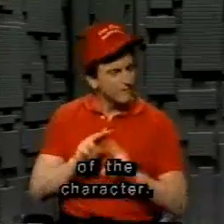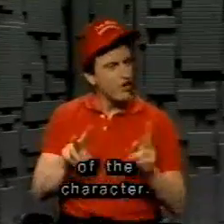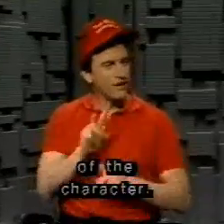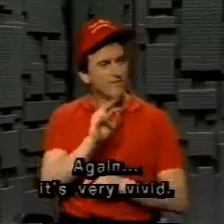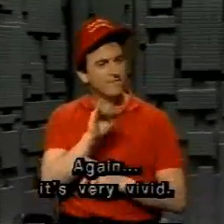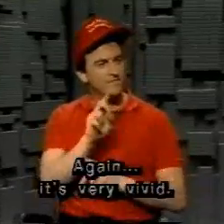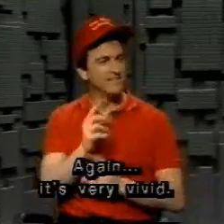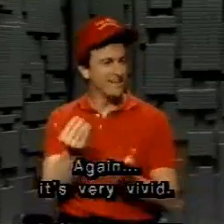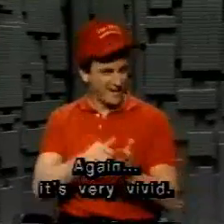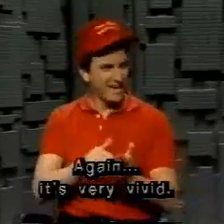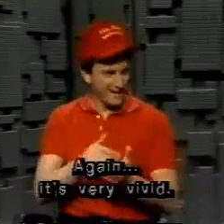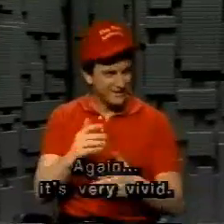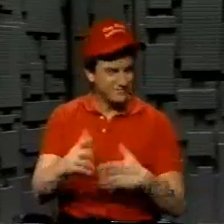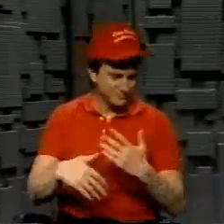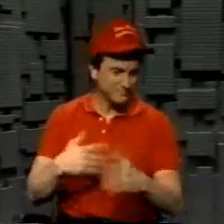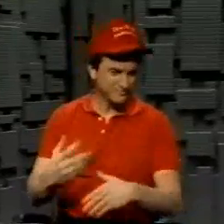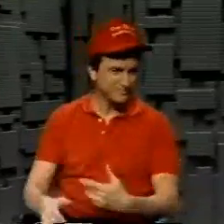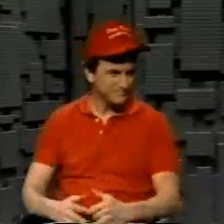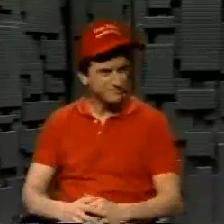Again, it's very vivid.